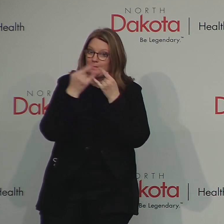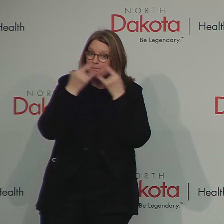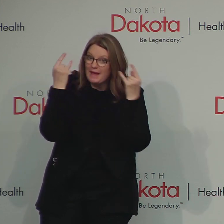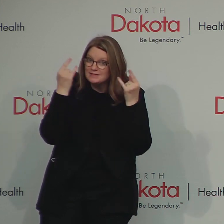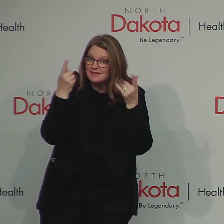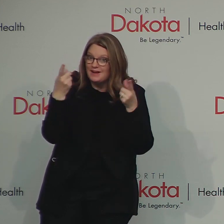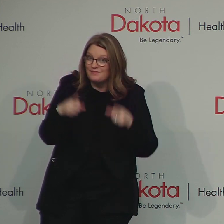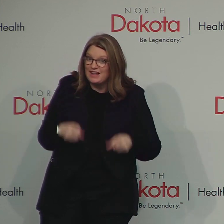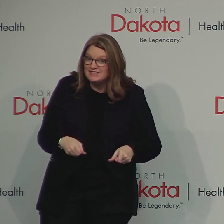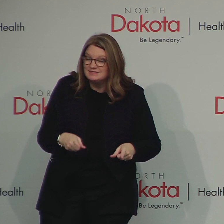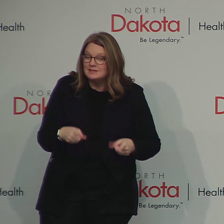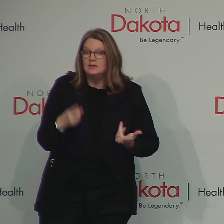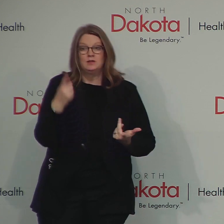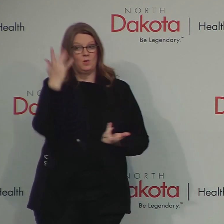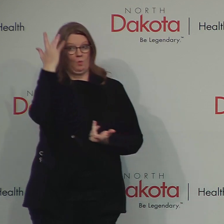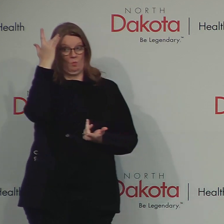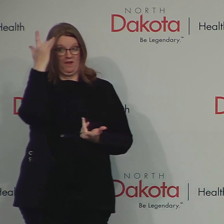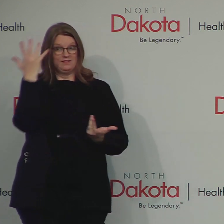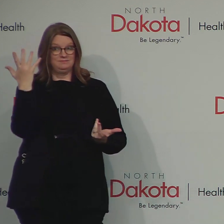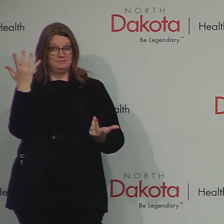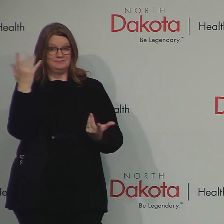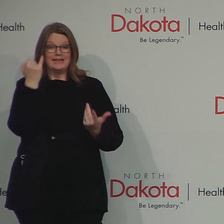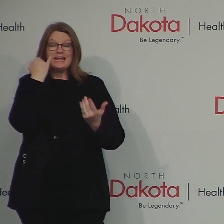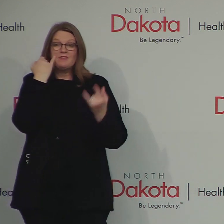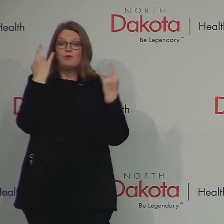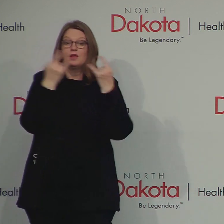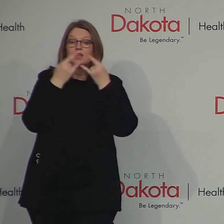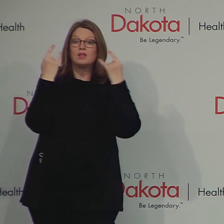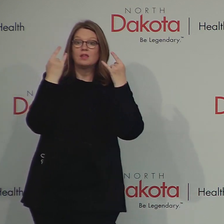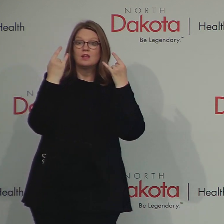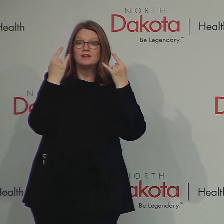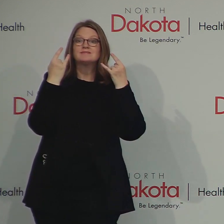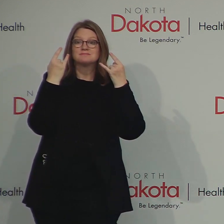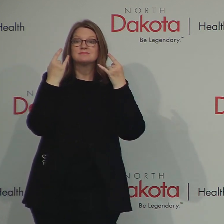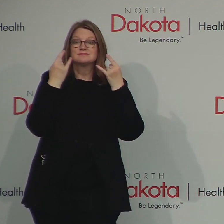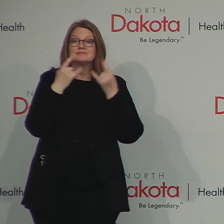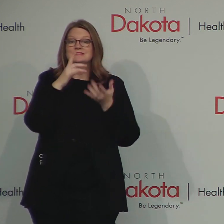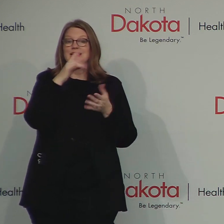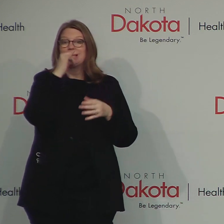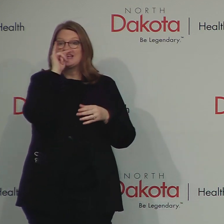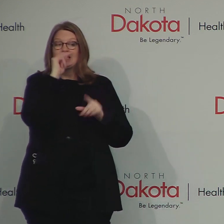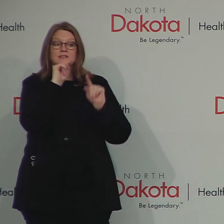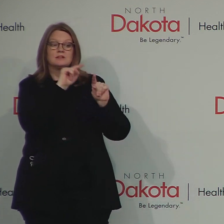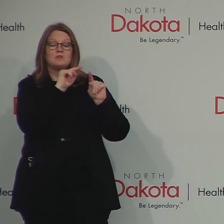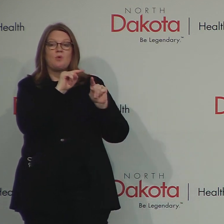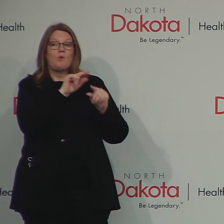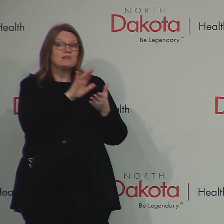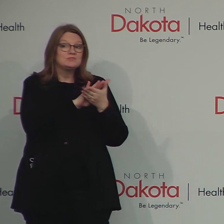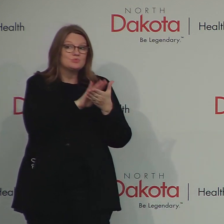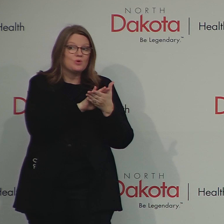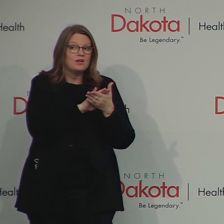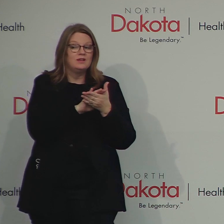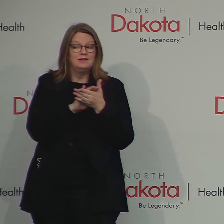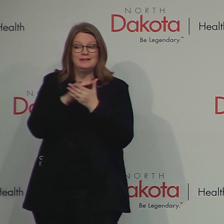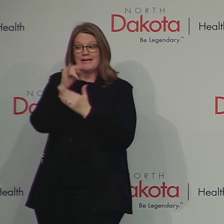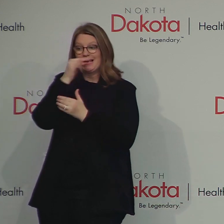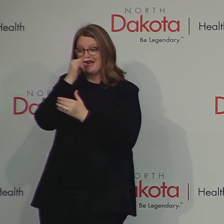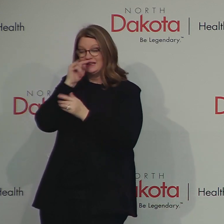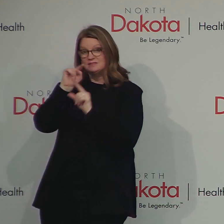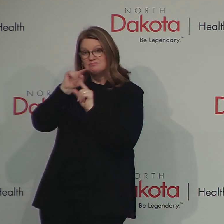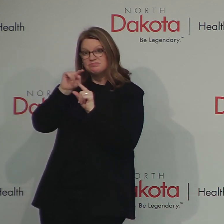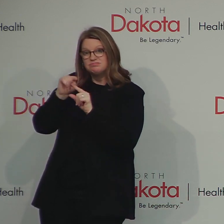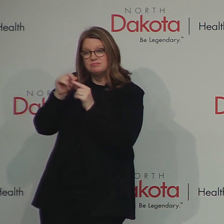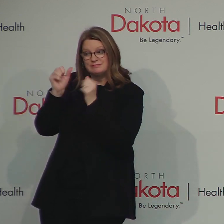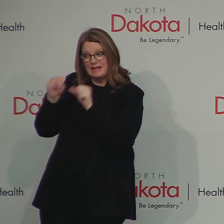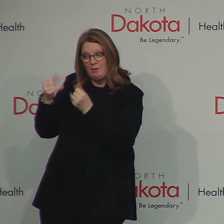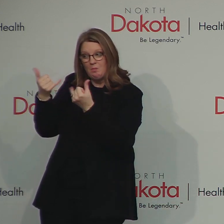at events, because this is the thing that's going to allow us to keep not only our kids in school, but our teams on the court and allow us to continue to